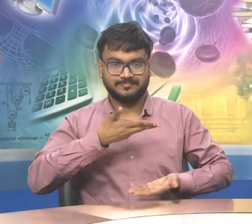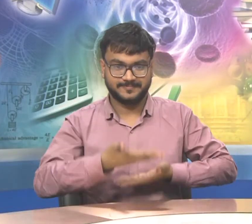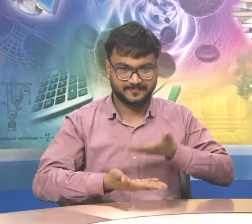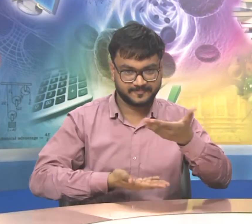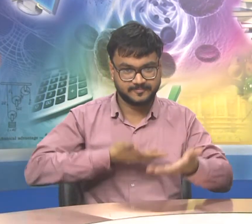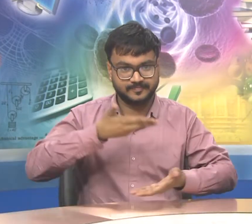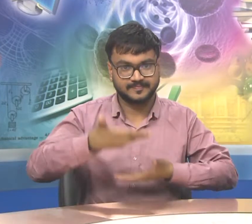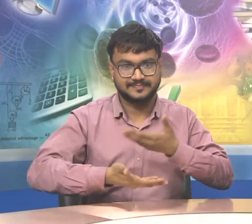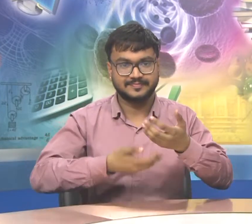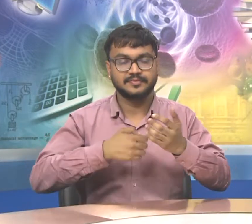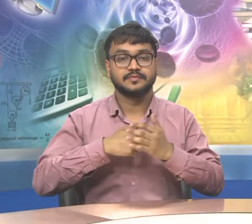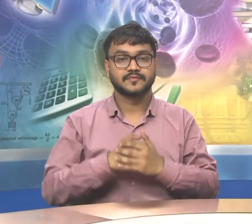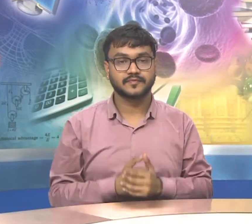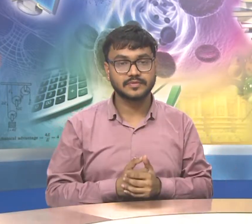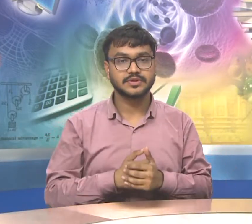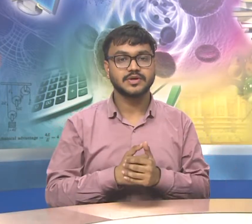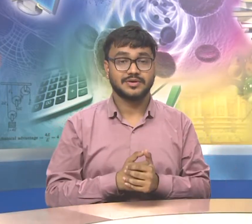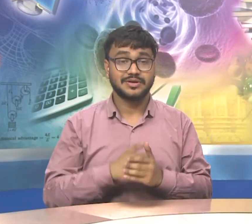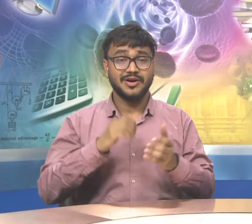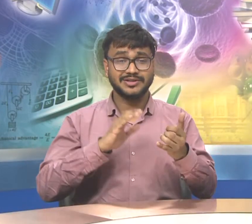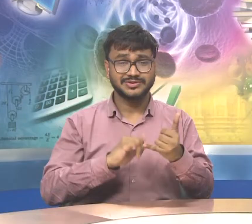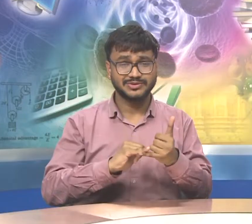Welcome back to our classes.